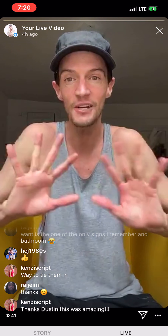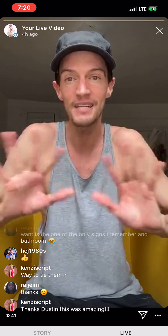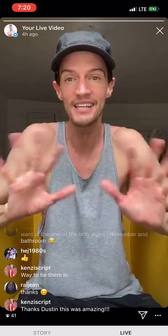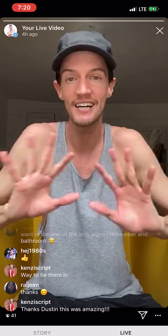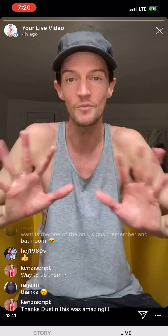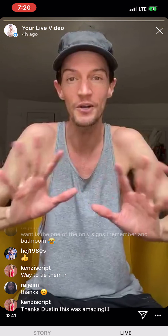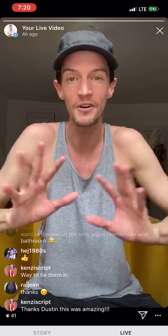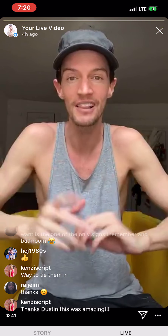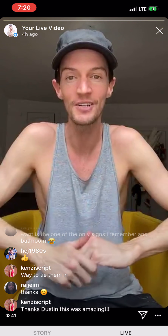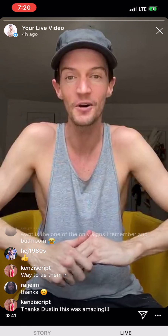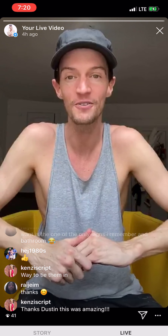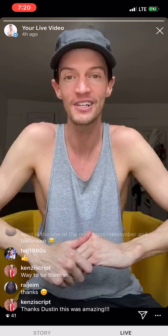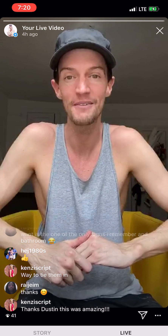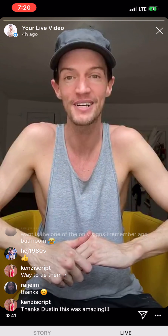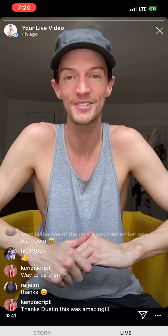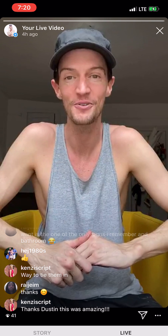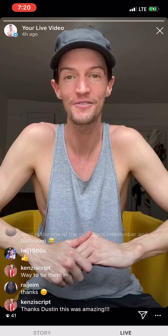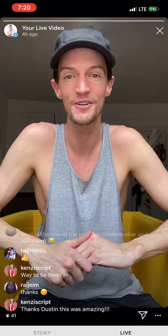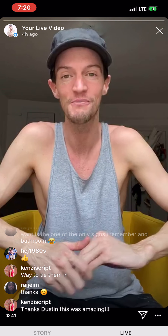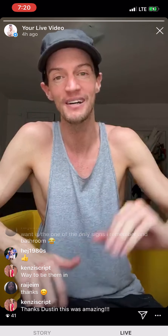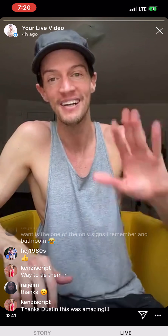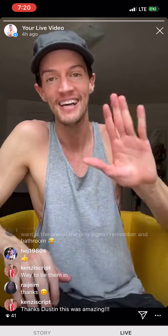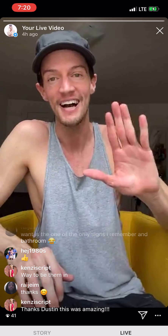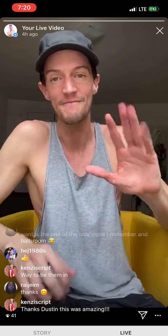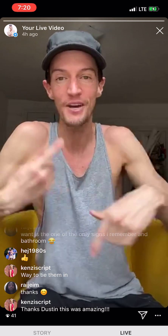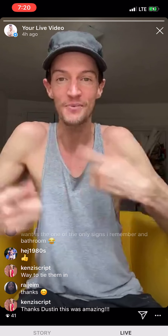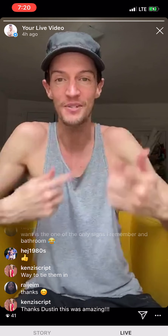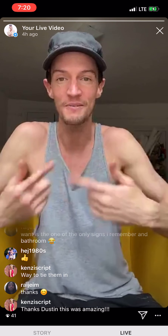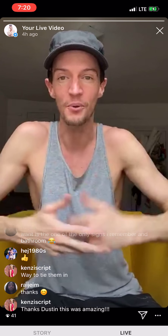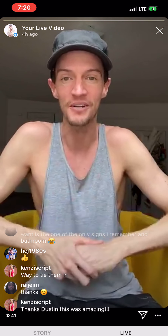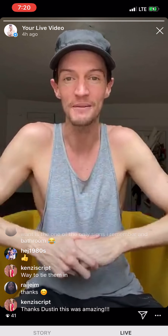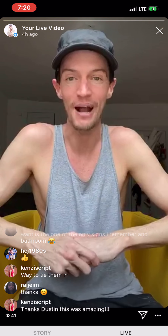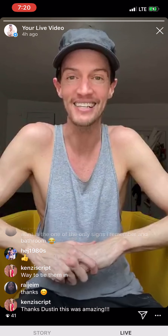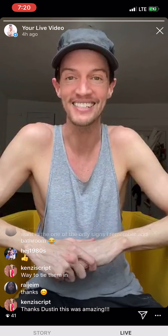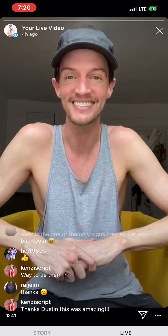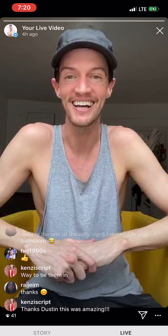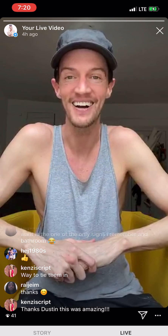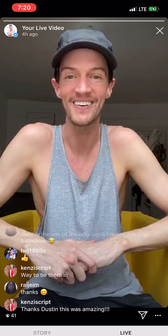me. Um, went a little over today because of the review, but, um, thought it was important to practice. All right.